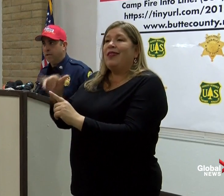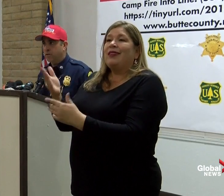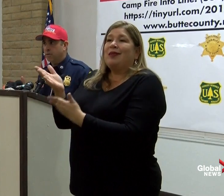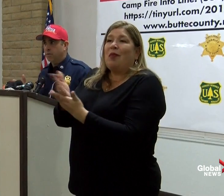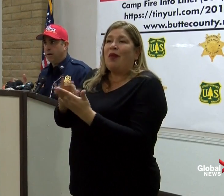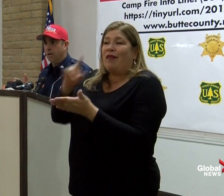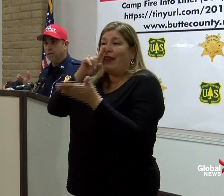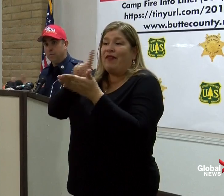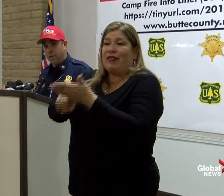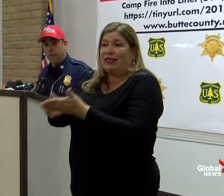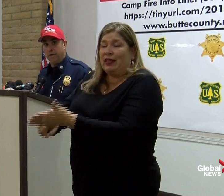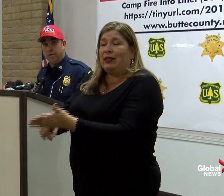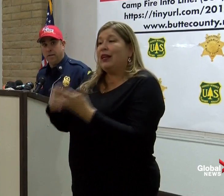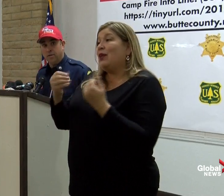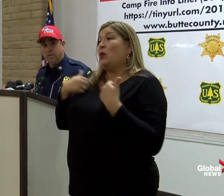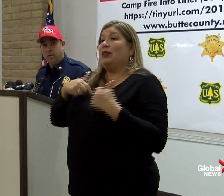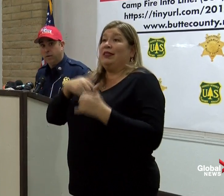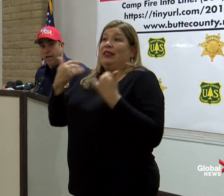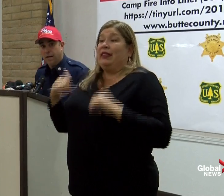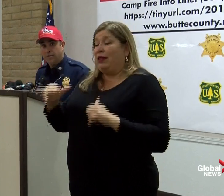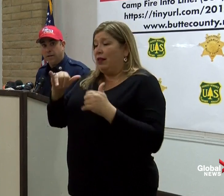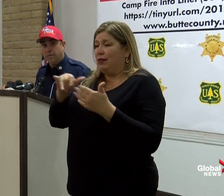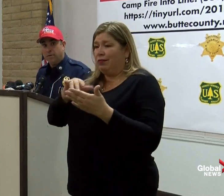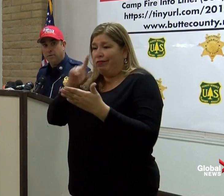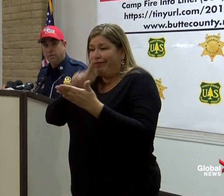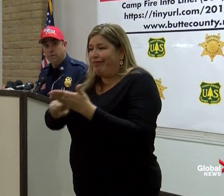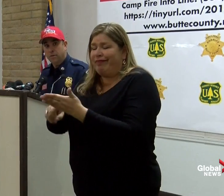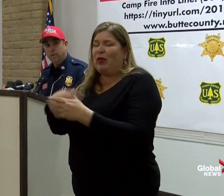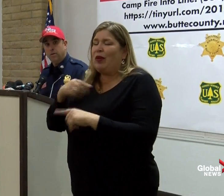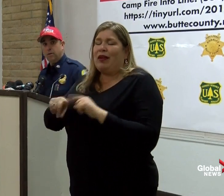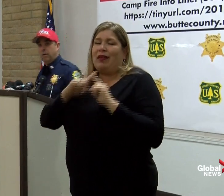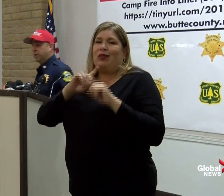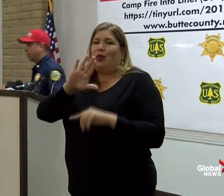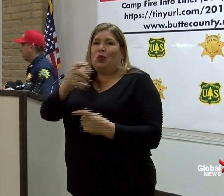of the investigation and is still under investigation, we can't answer that question.